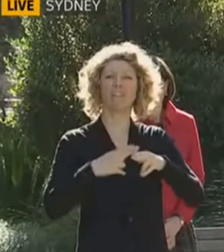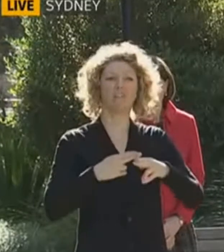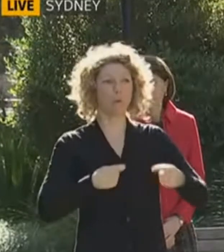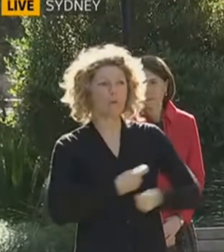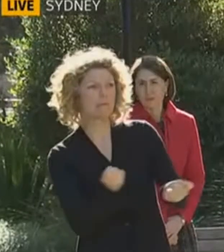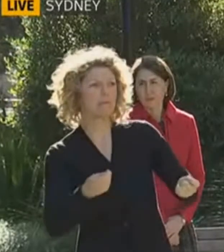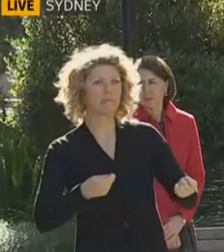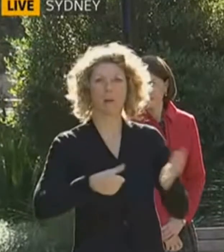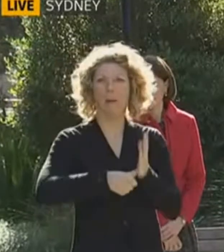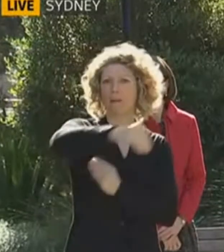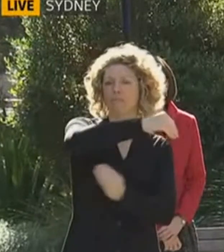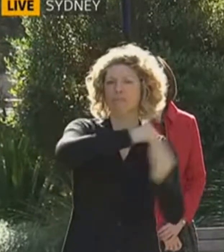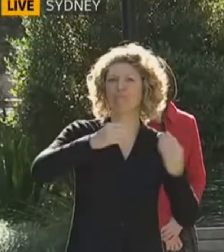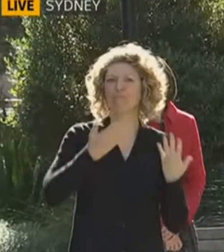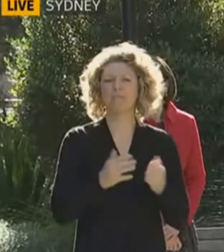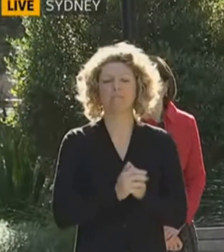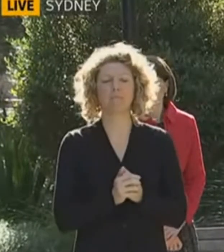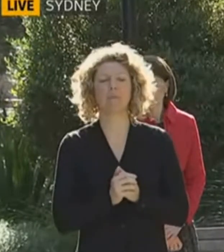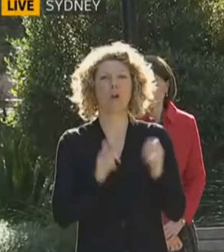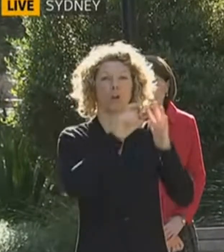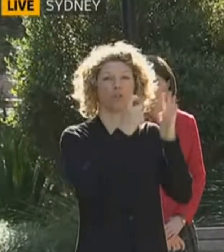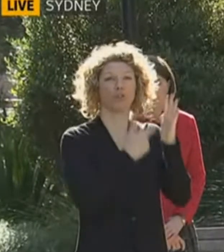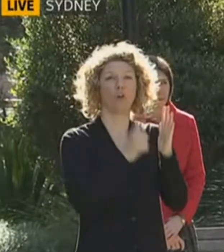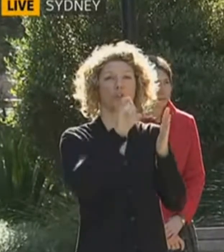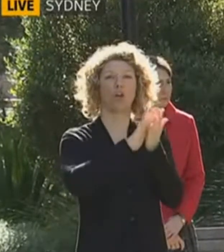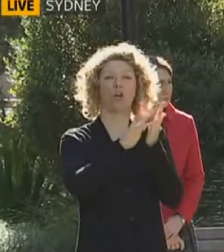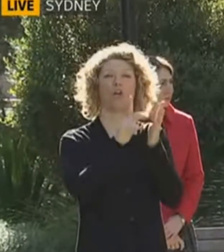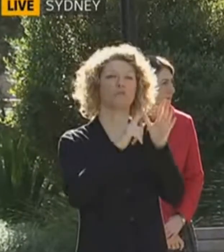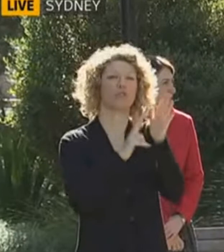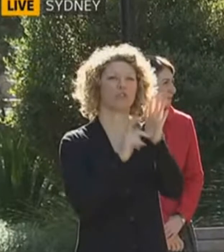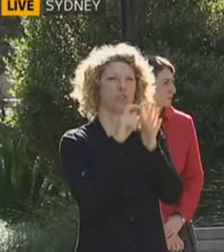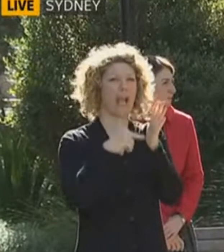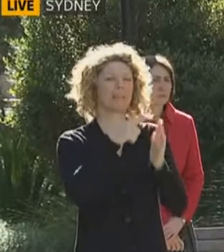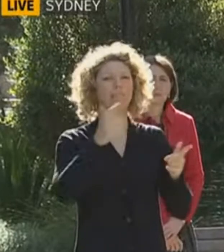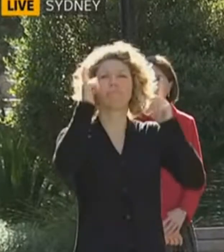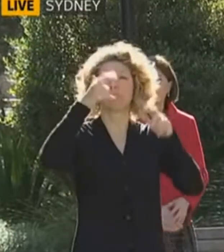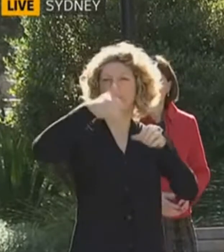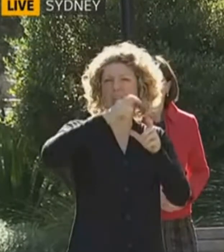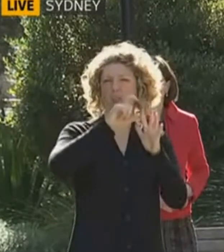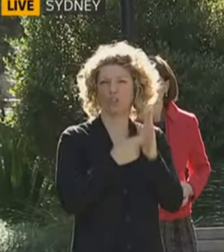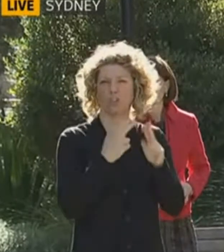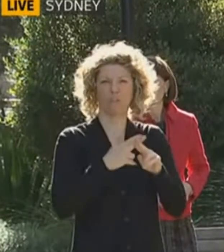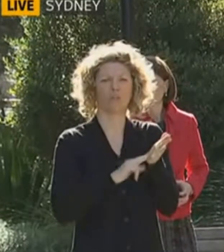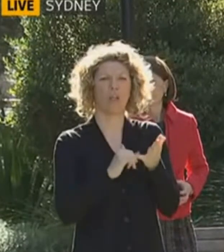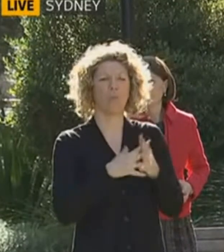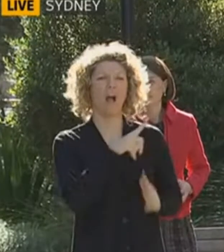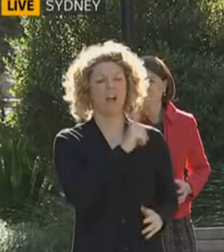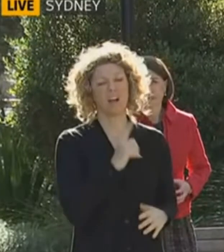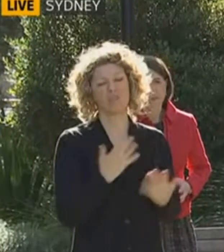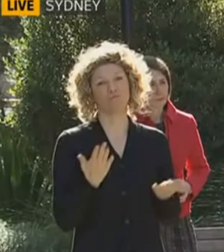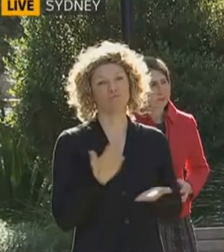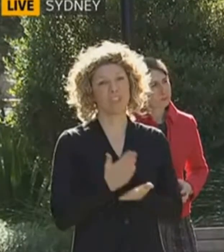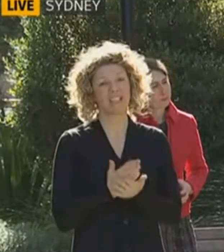government her team's view, her view, that we now had to take further steps to safeguard New South Wales.